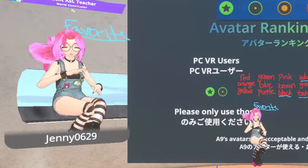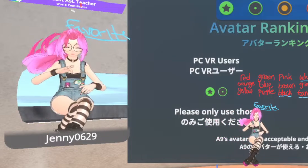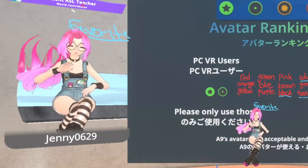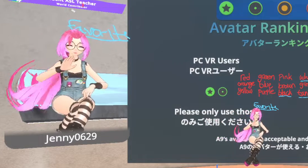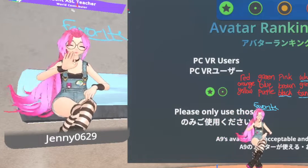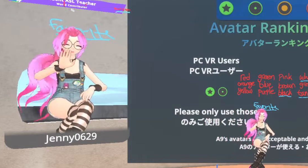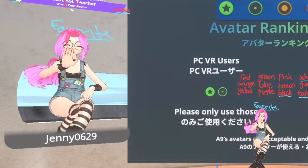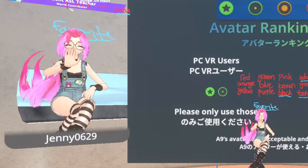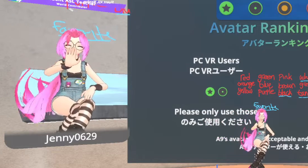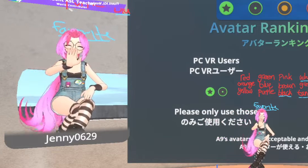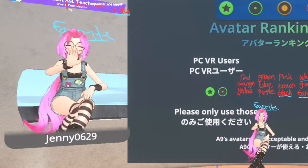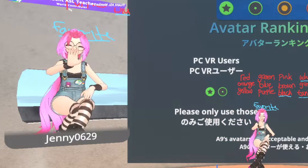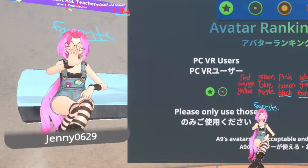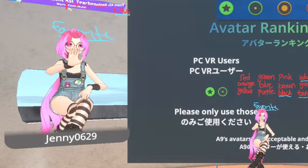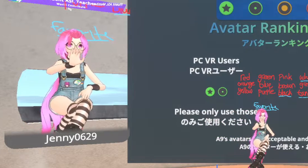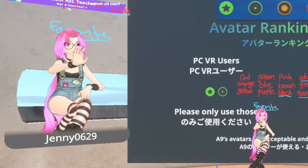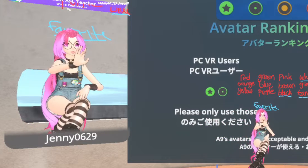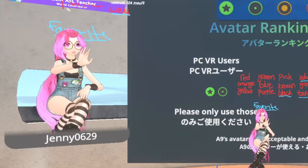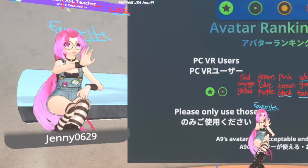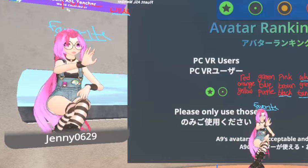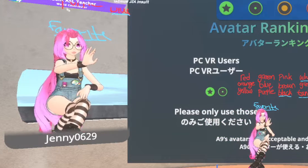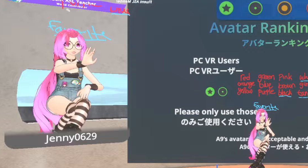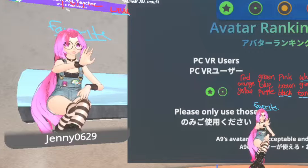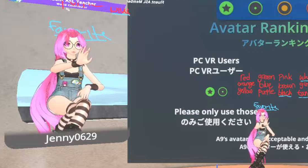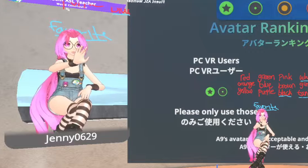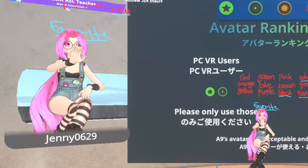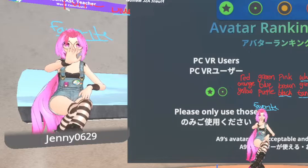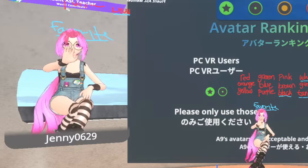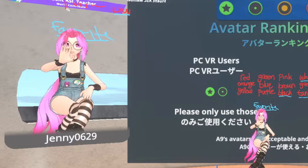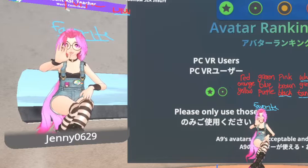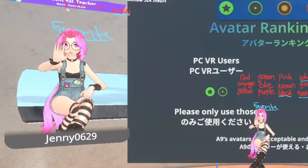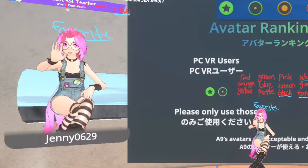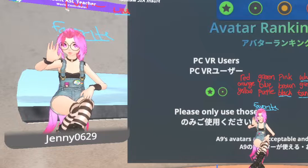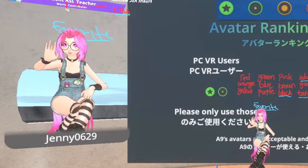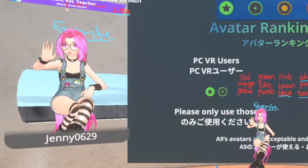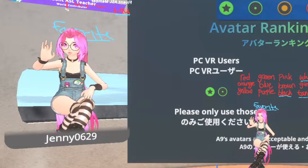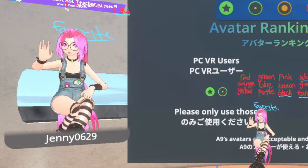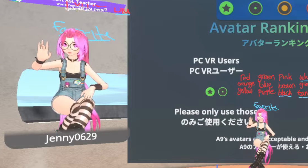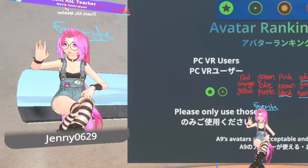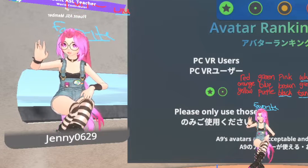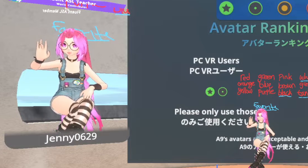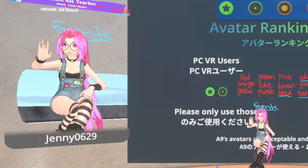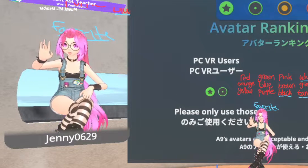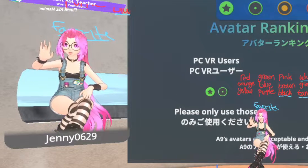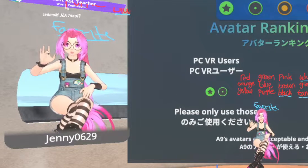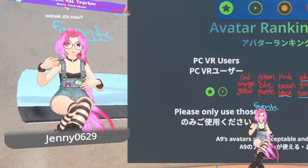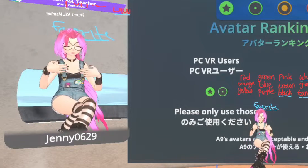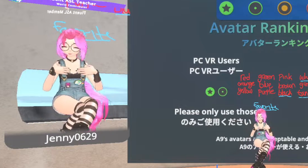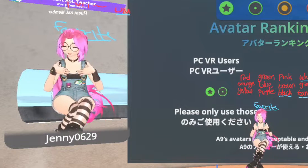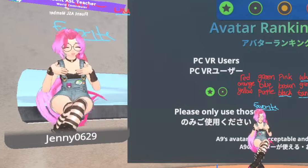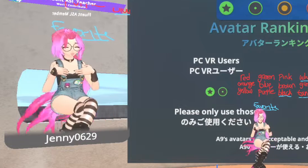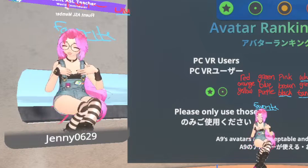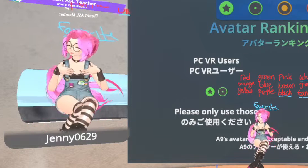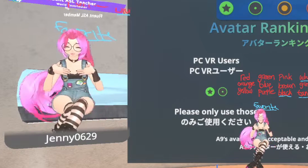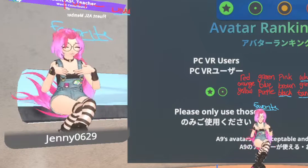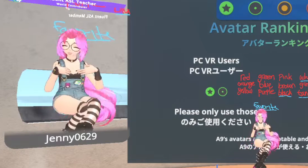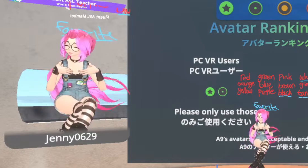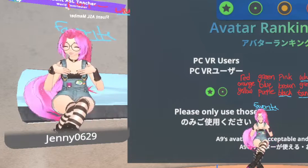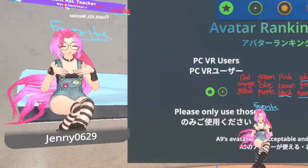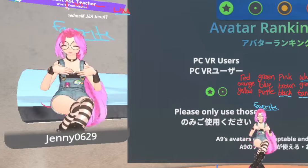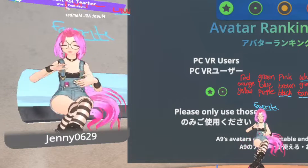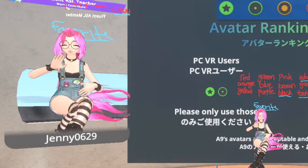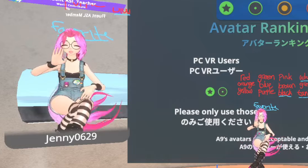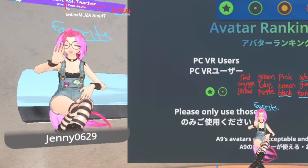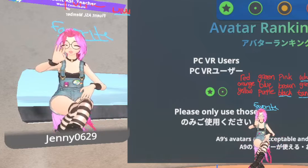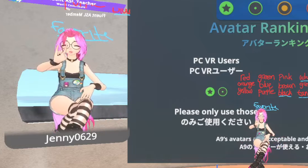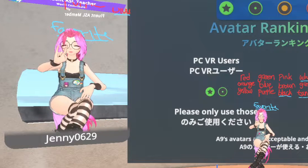Excuse me. So you're going to have, if you have index, you're going to have a middle finger down. If you don't have